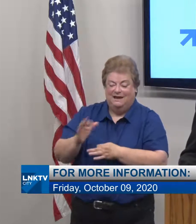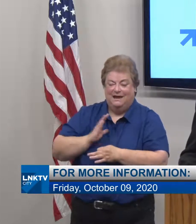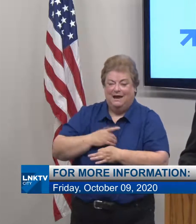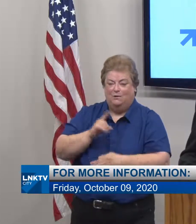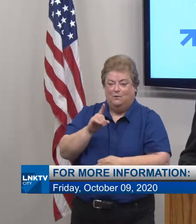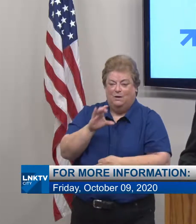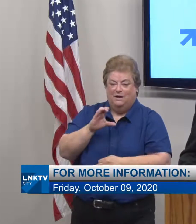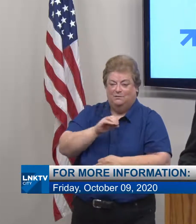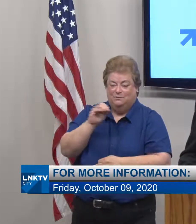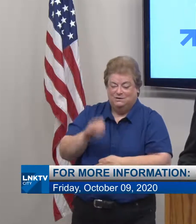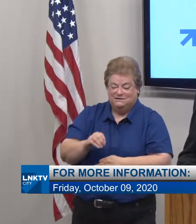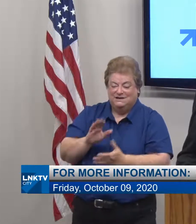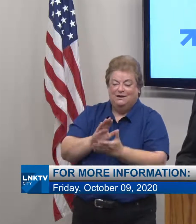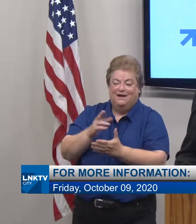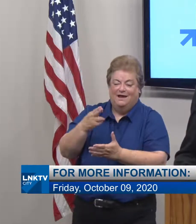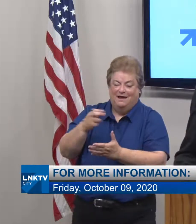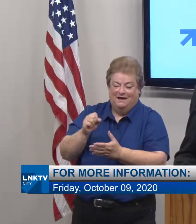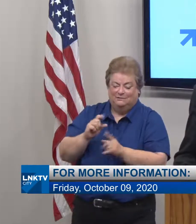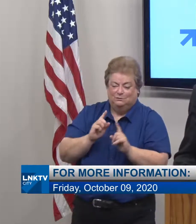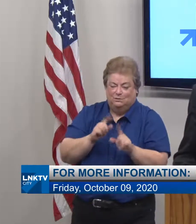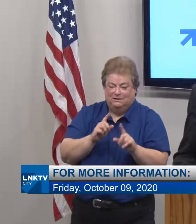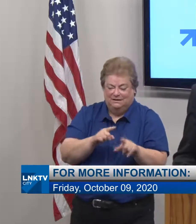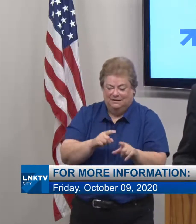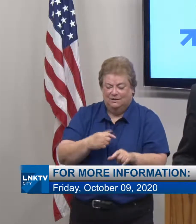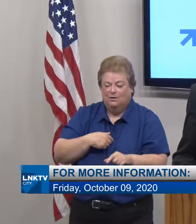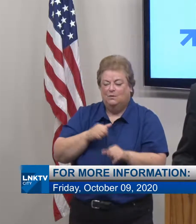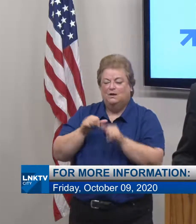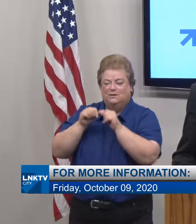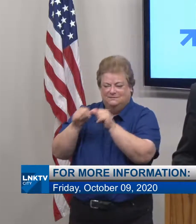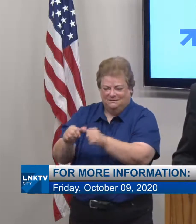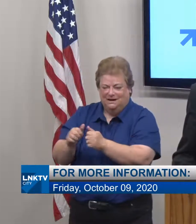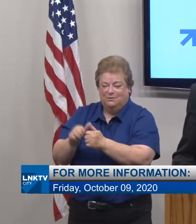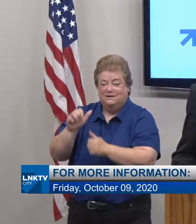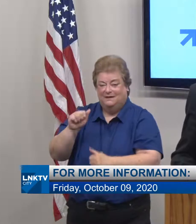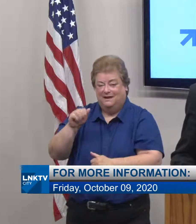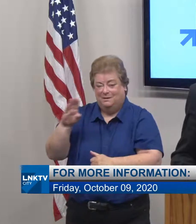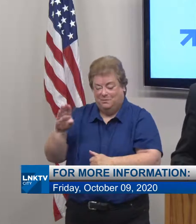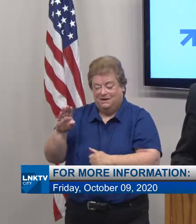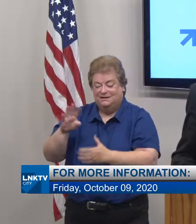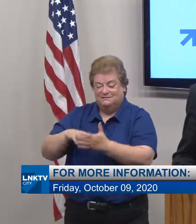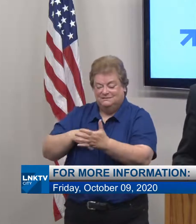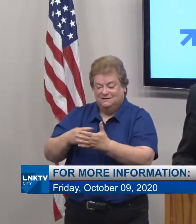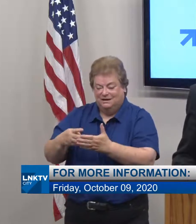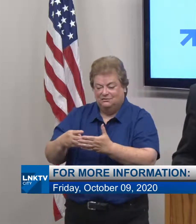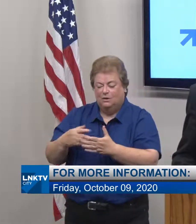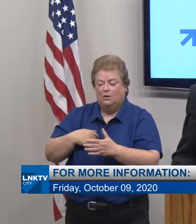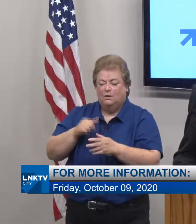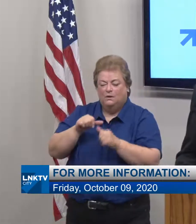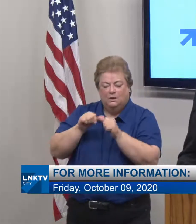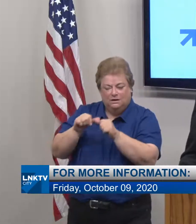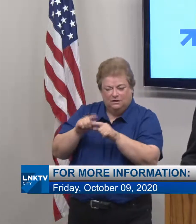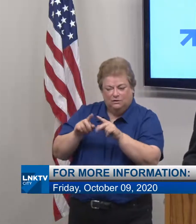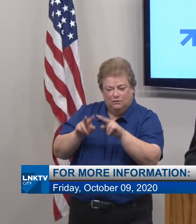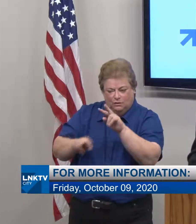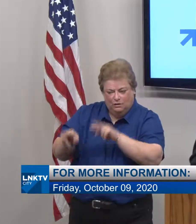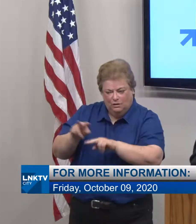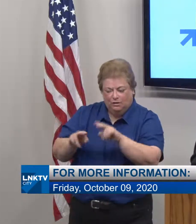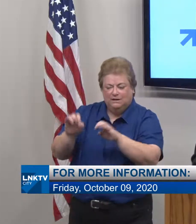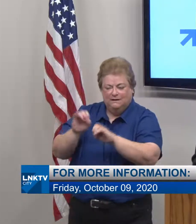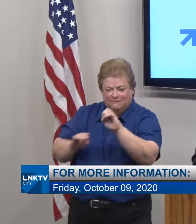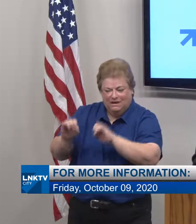high school attendance. We're going to maintain the AB schedule. We're going to evaluate it on a regular basis and continue our work with